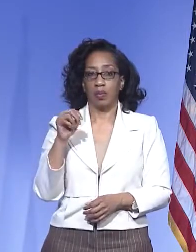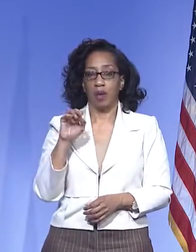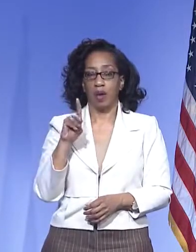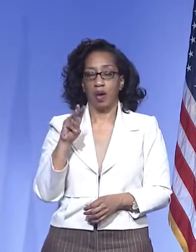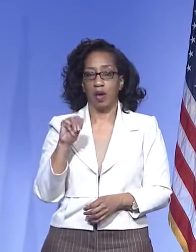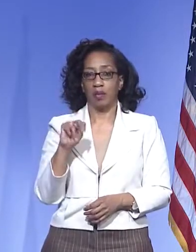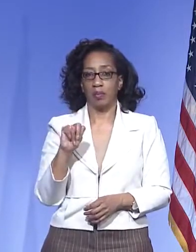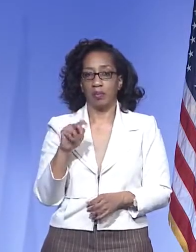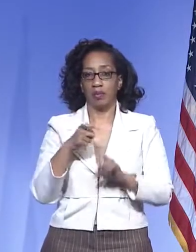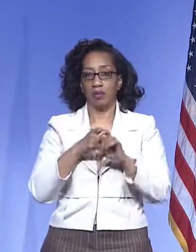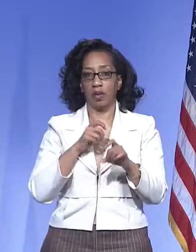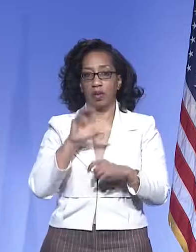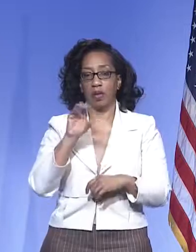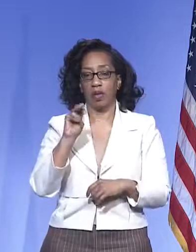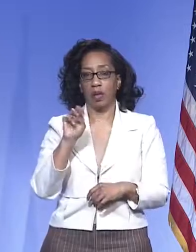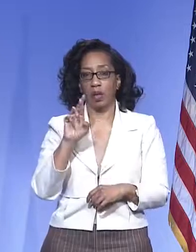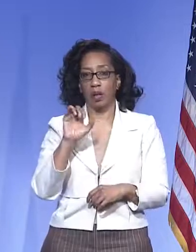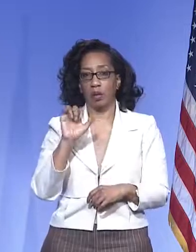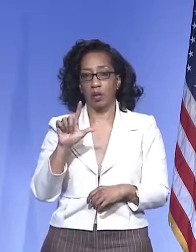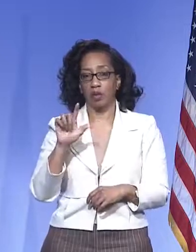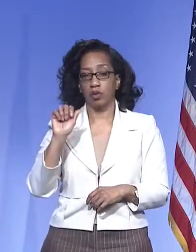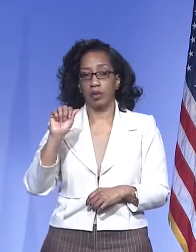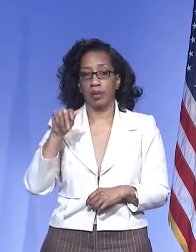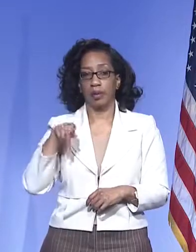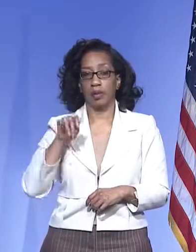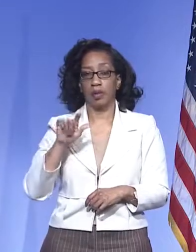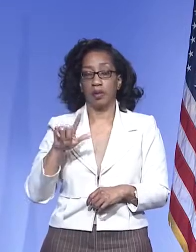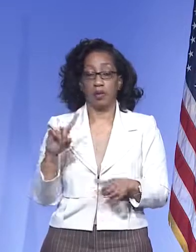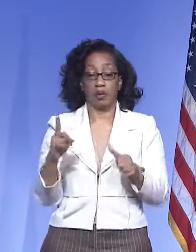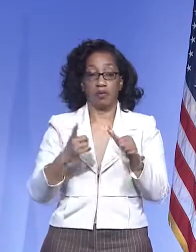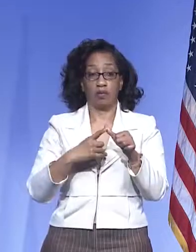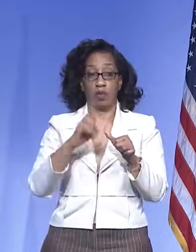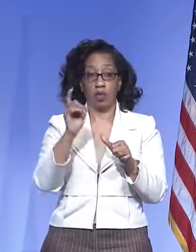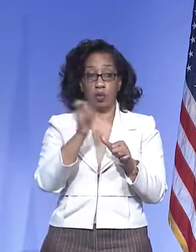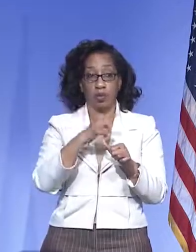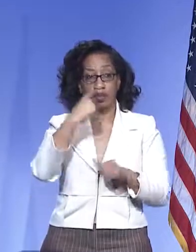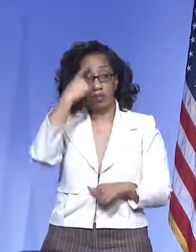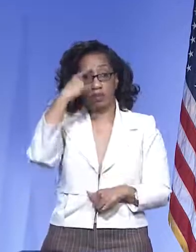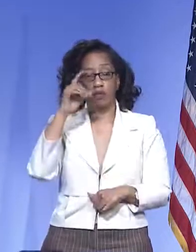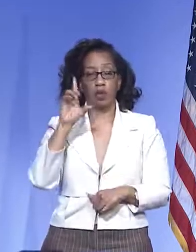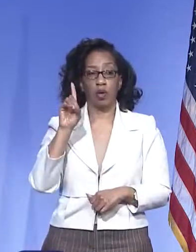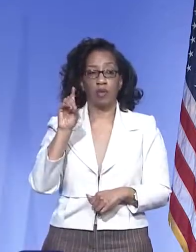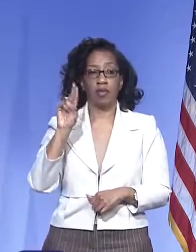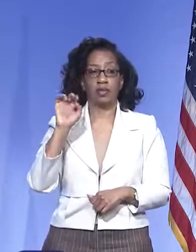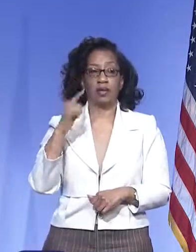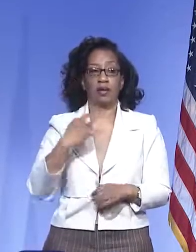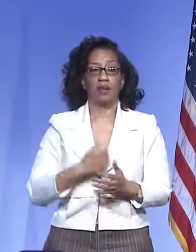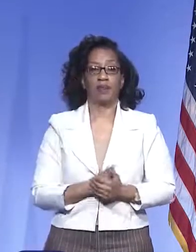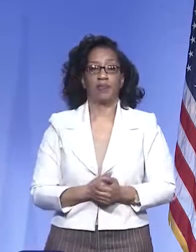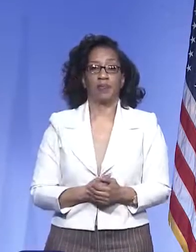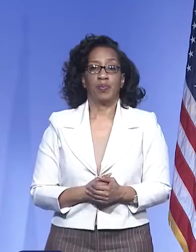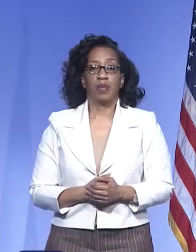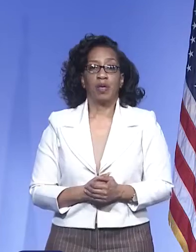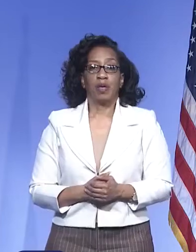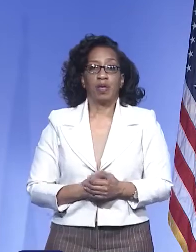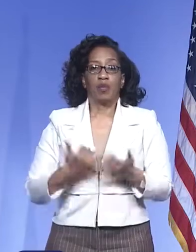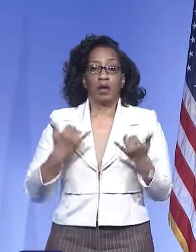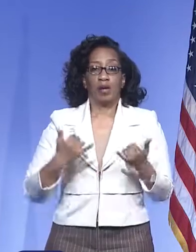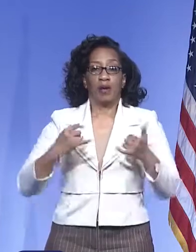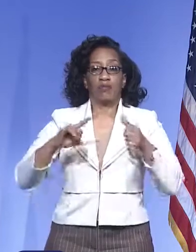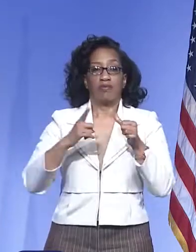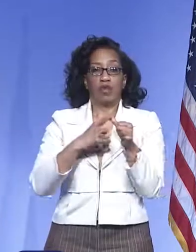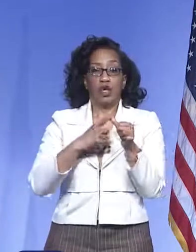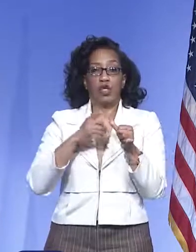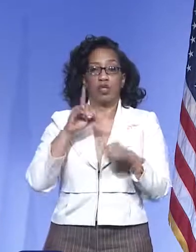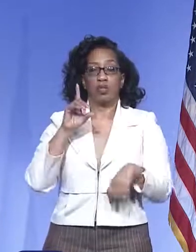Hi, my first question is for Doug. Doug, right now, first doses